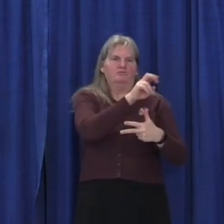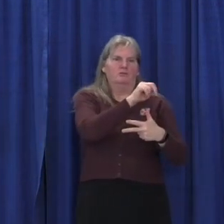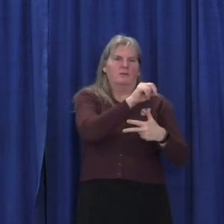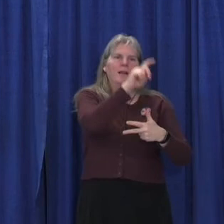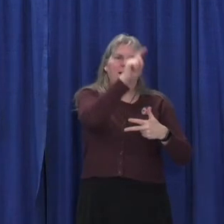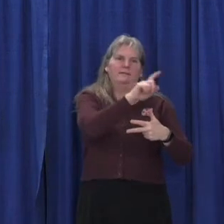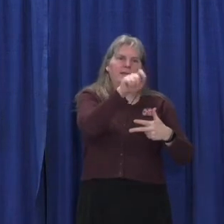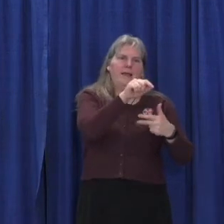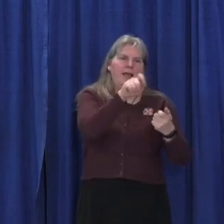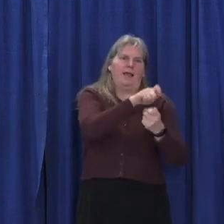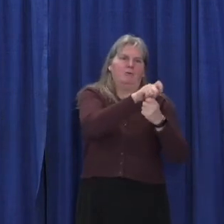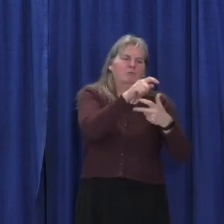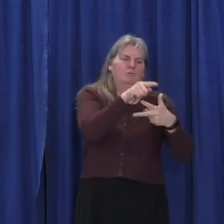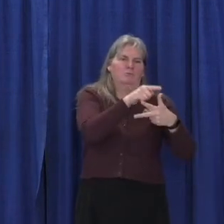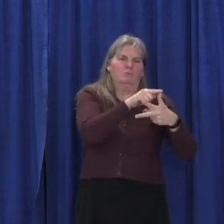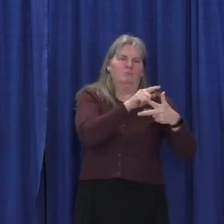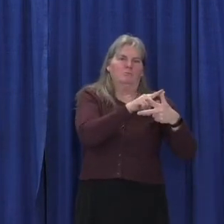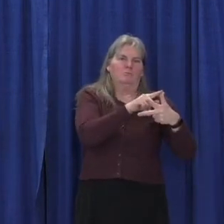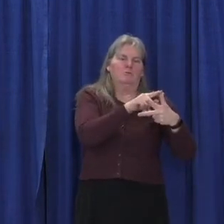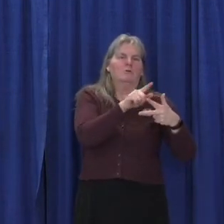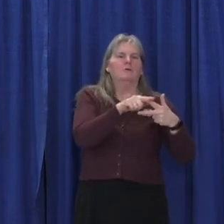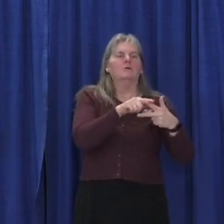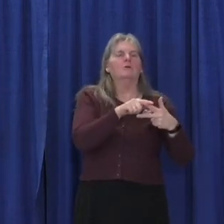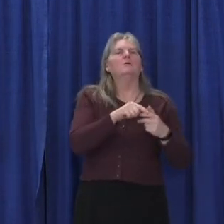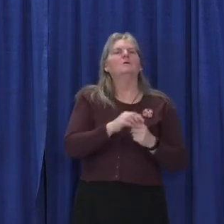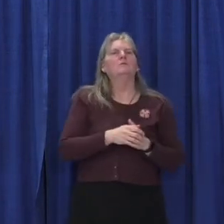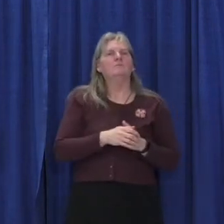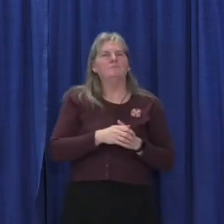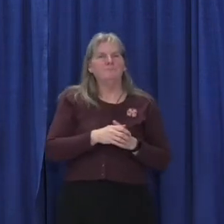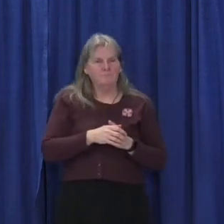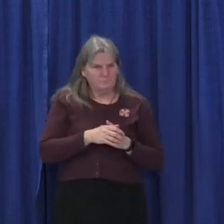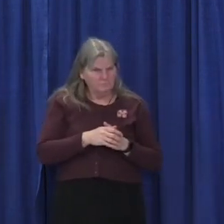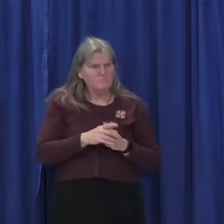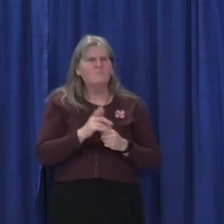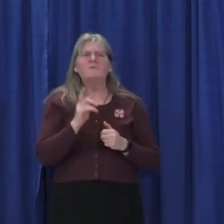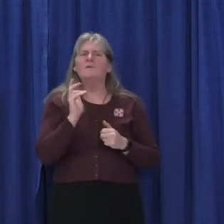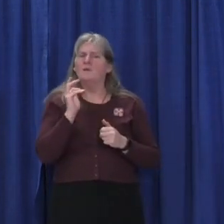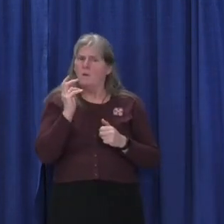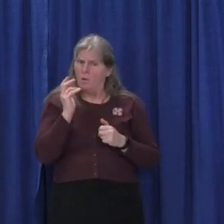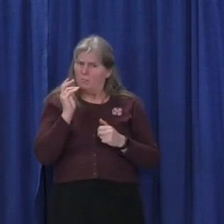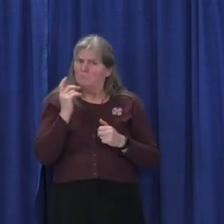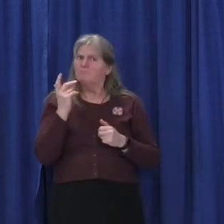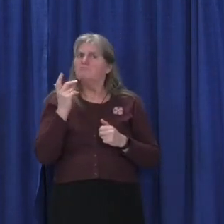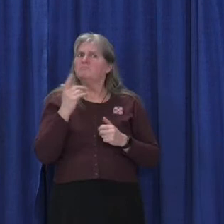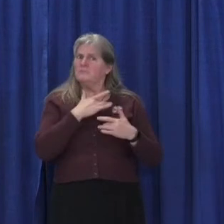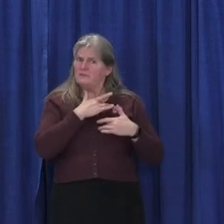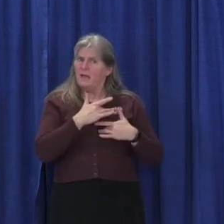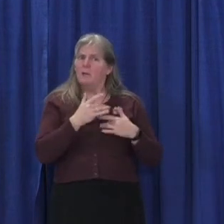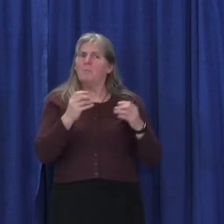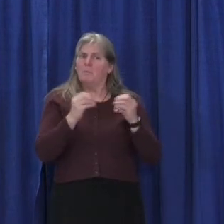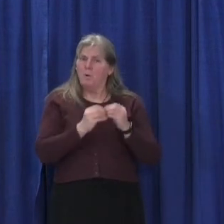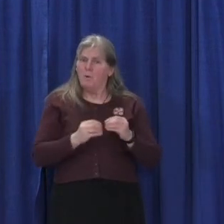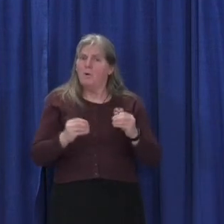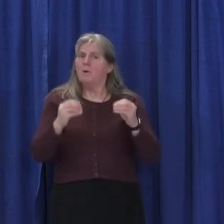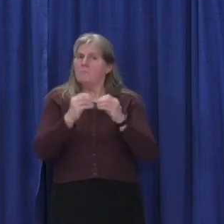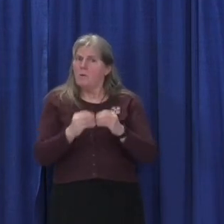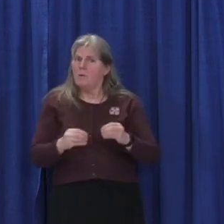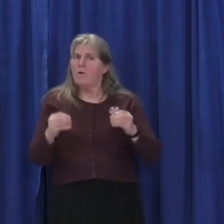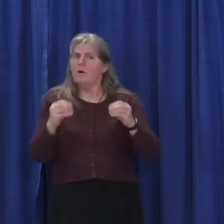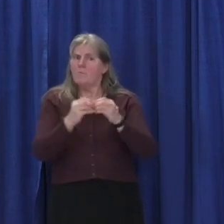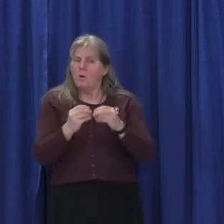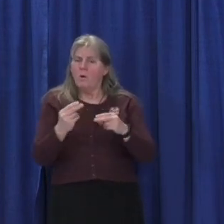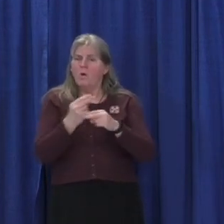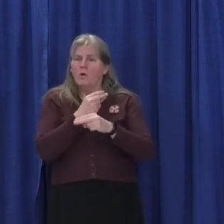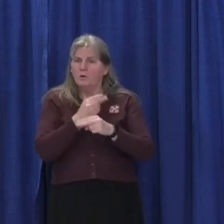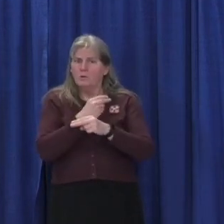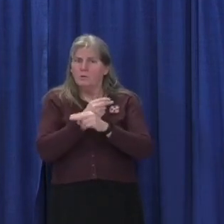tests. We're continuing to broaden our use of these, and as we and the rest of the country